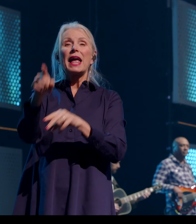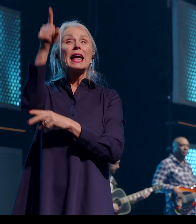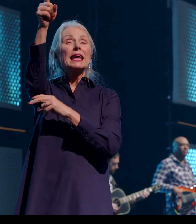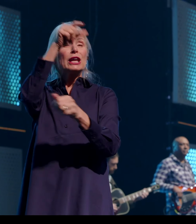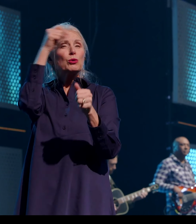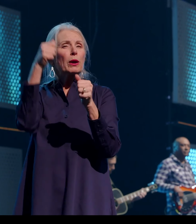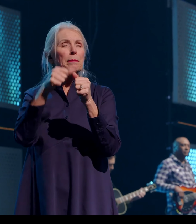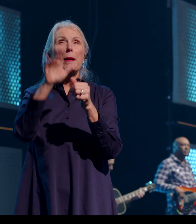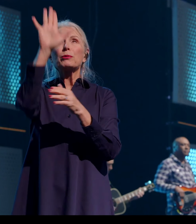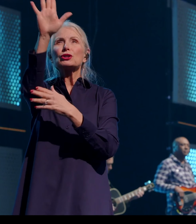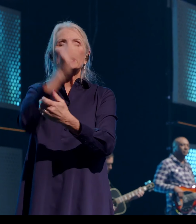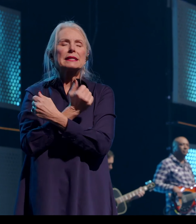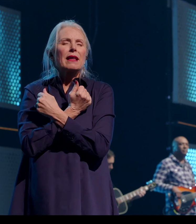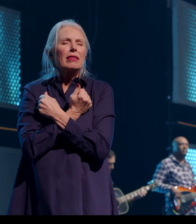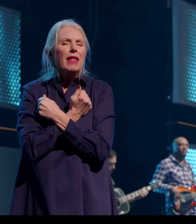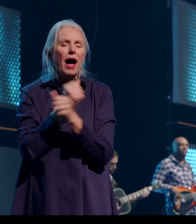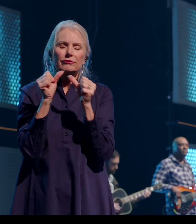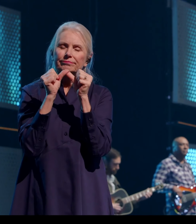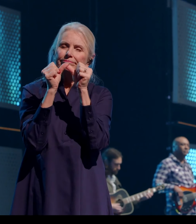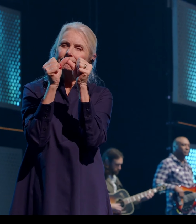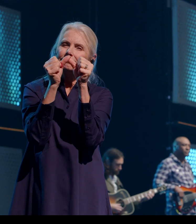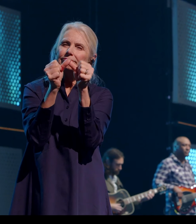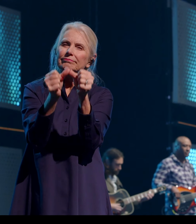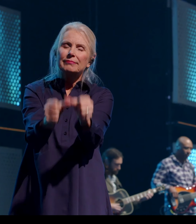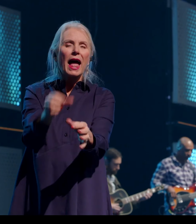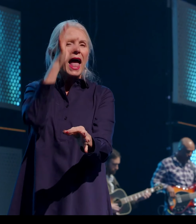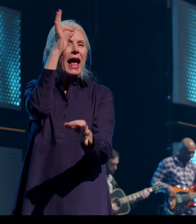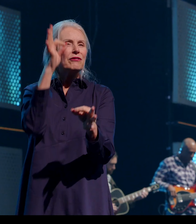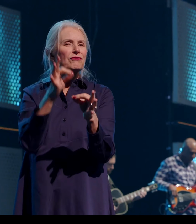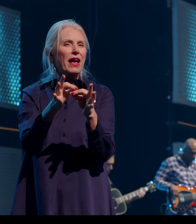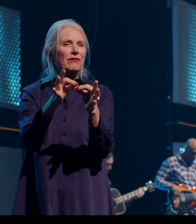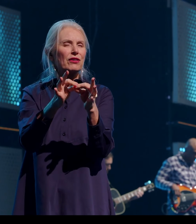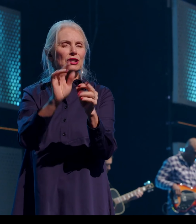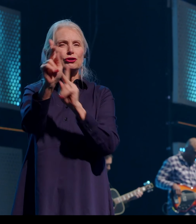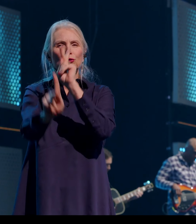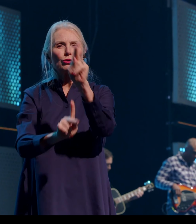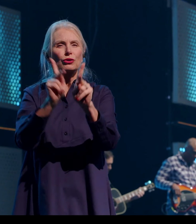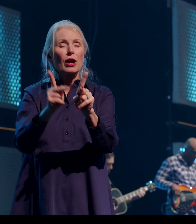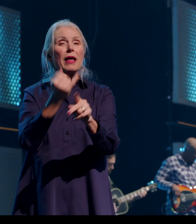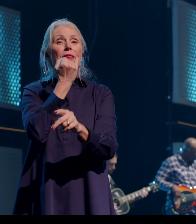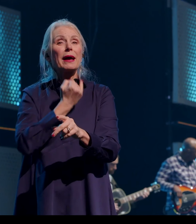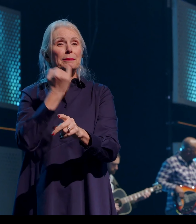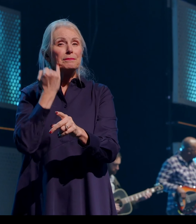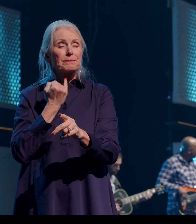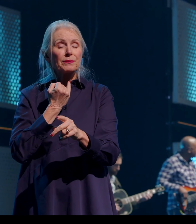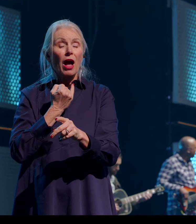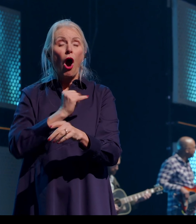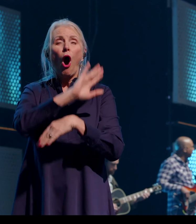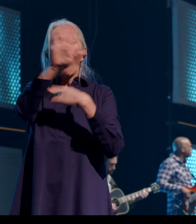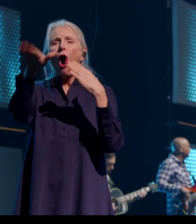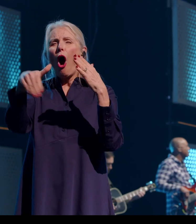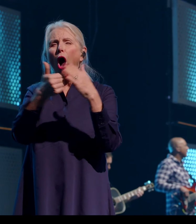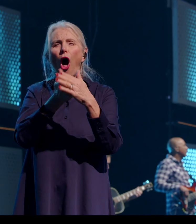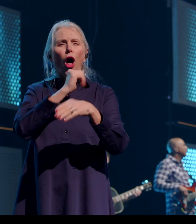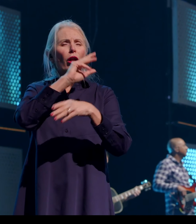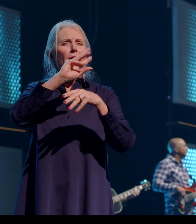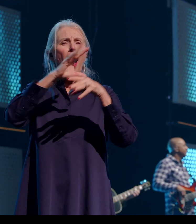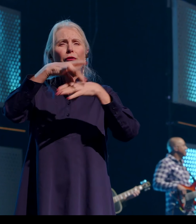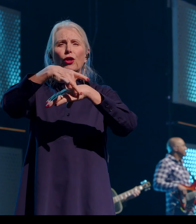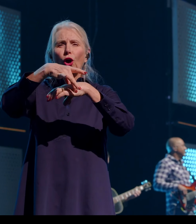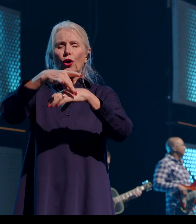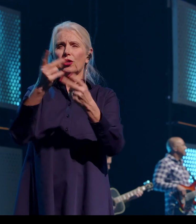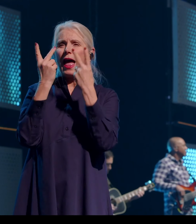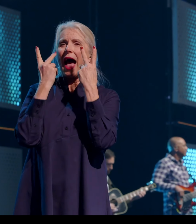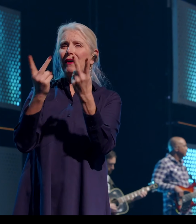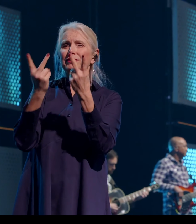his steadfast love and faithfulness to the house of Israel. All the ends of the earth have